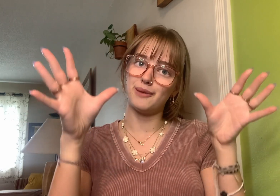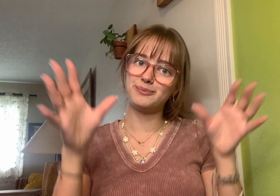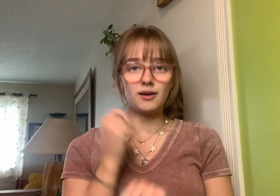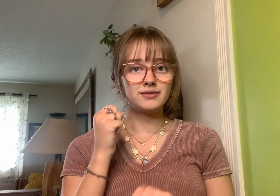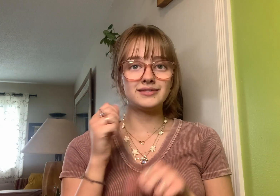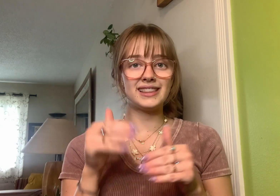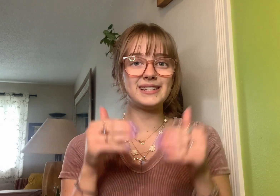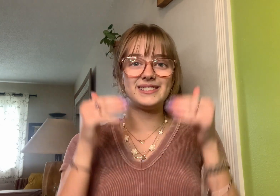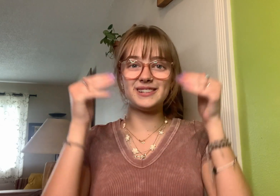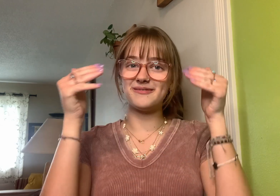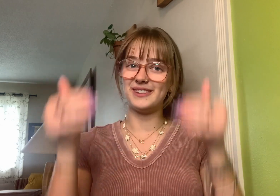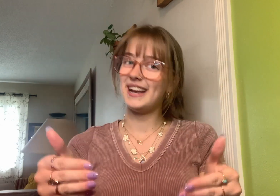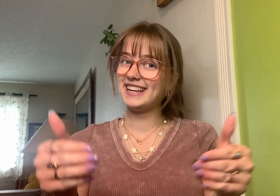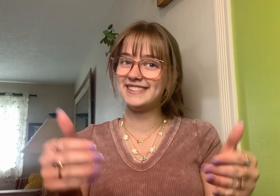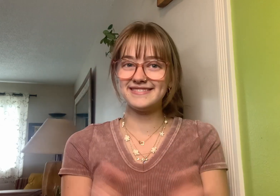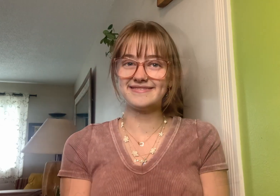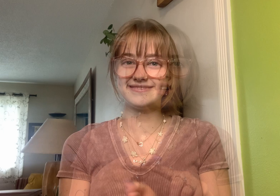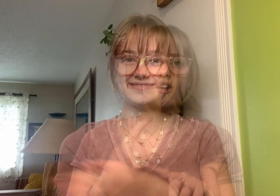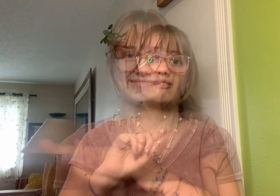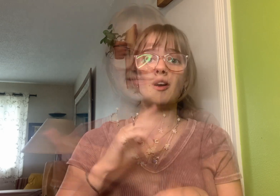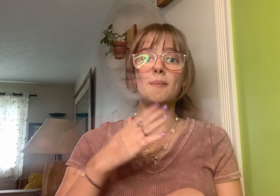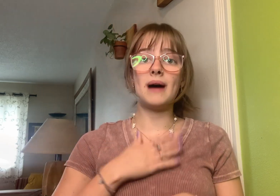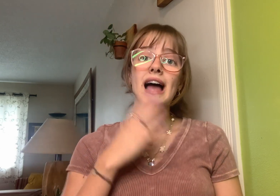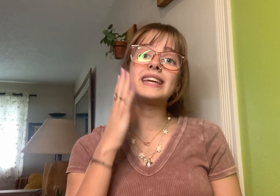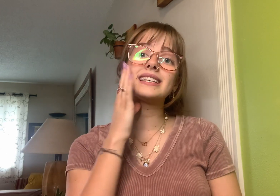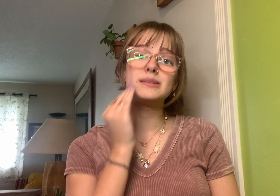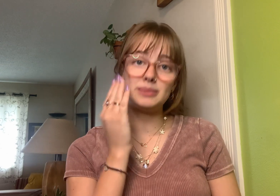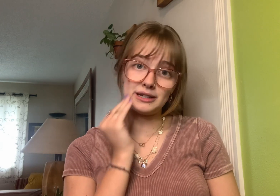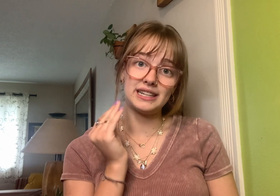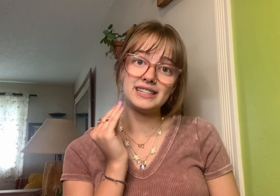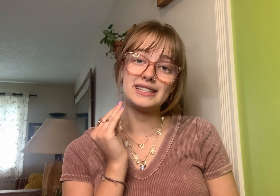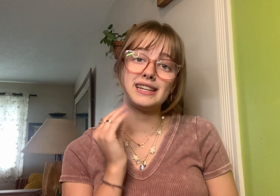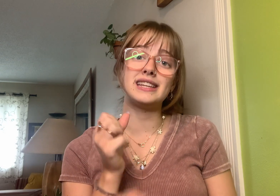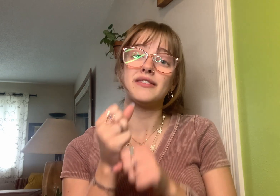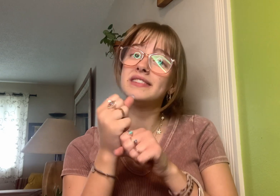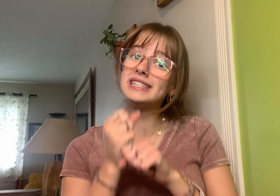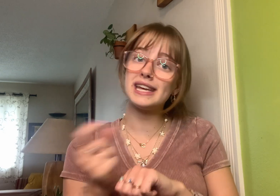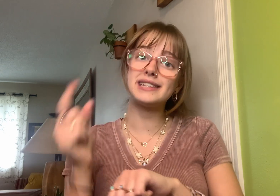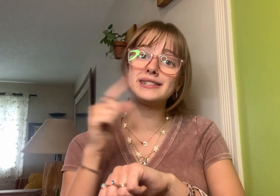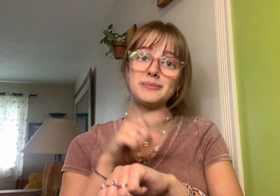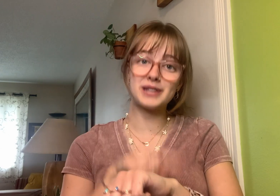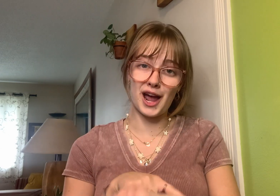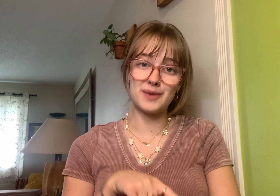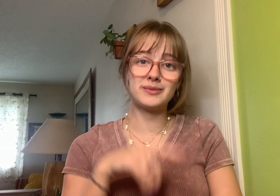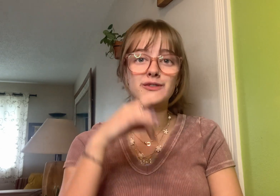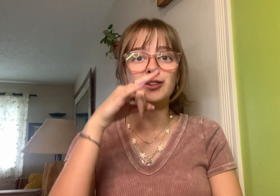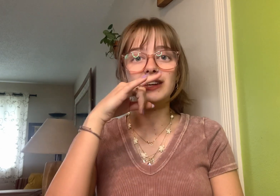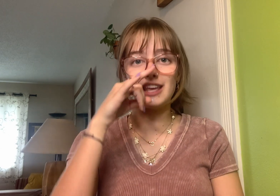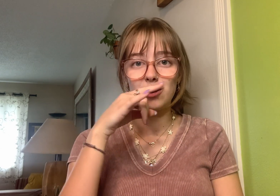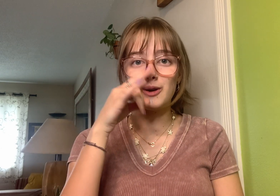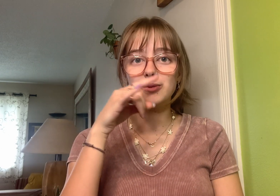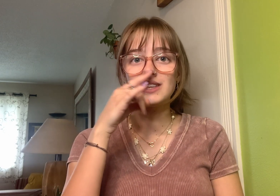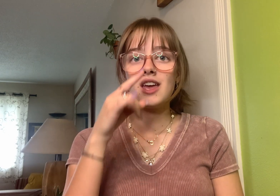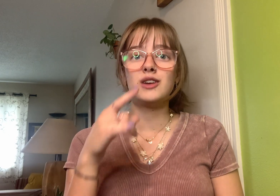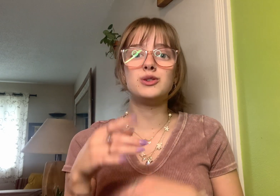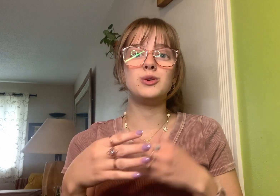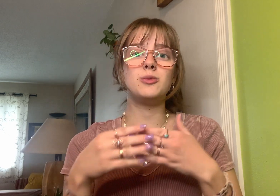So let's jump right in. From my experience, it definitely takes some time for the kiddos to